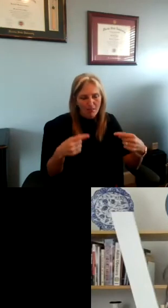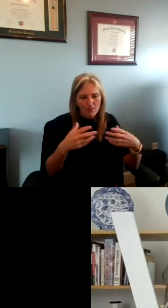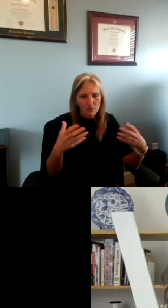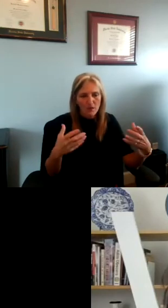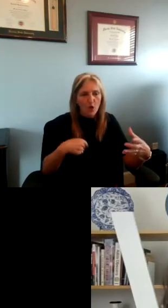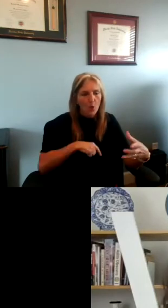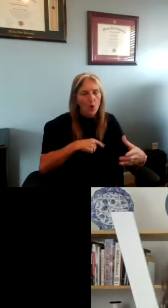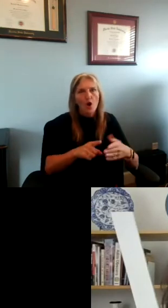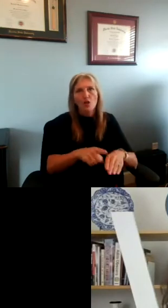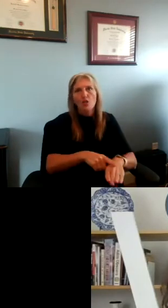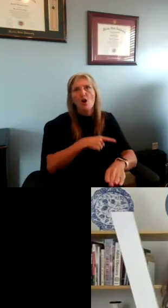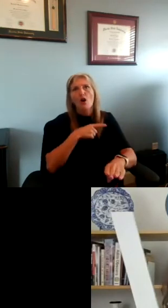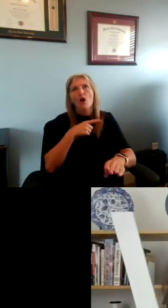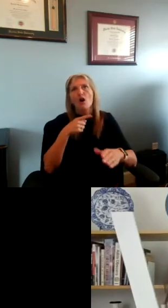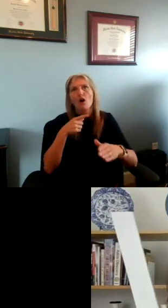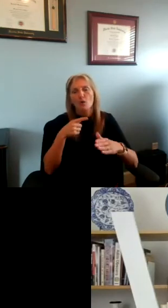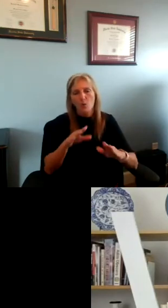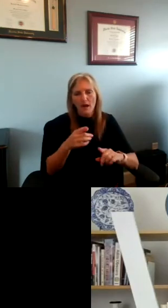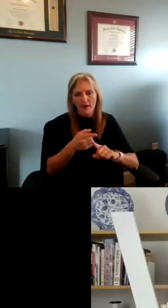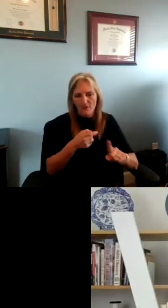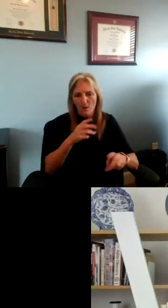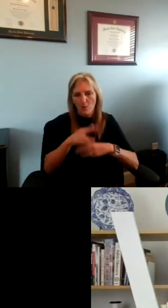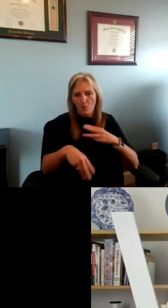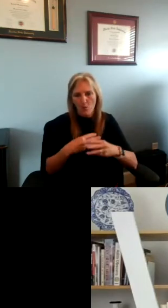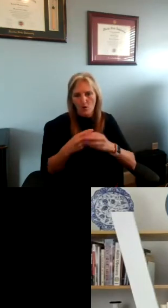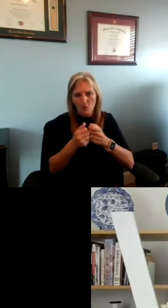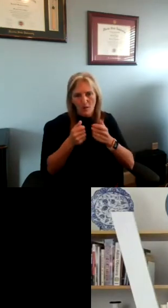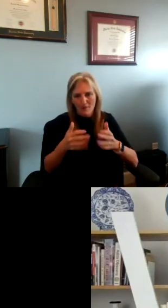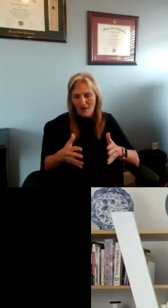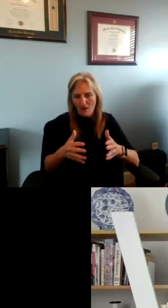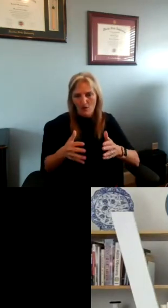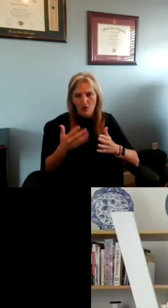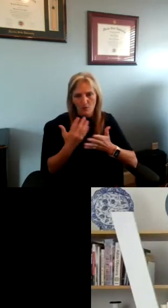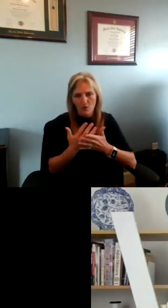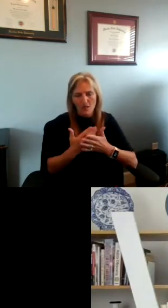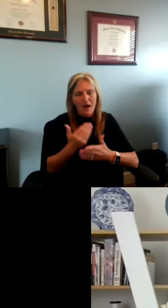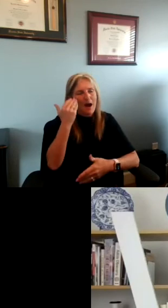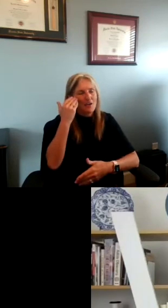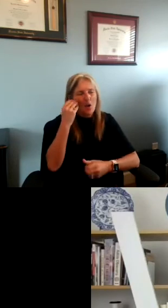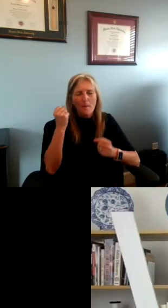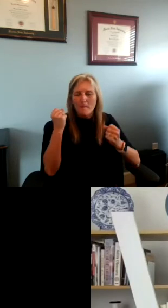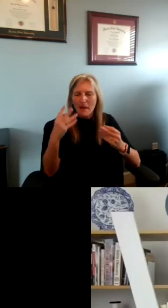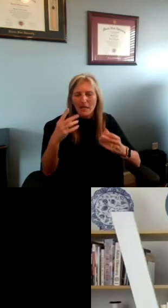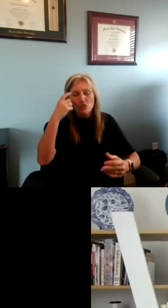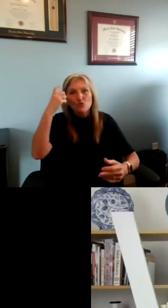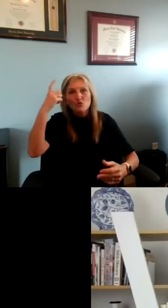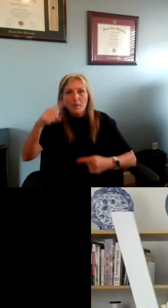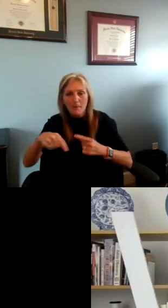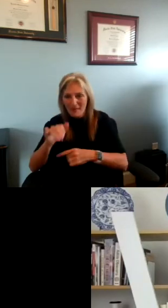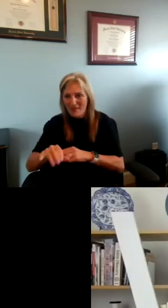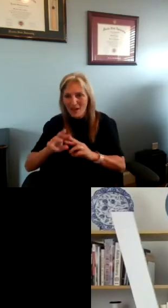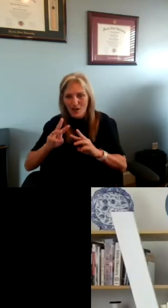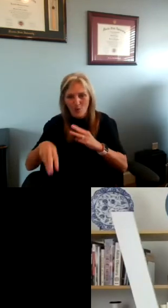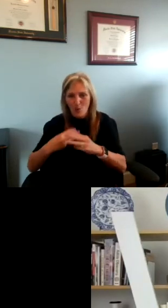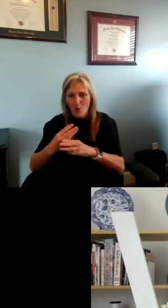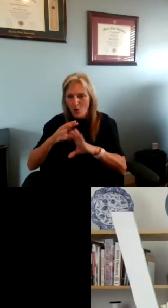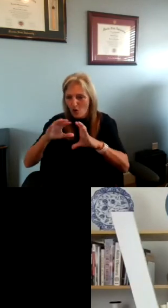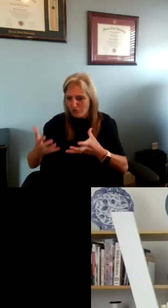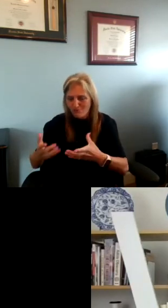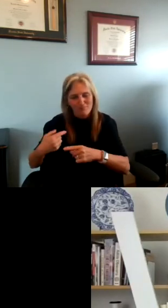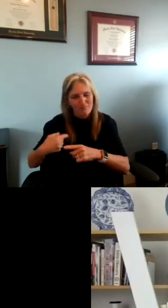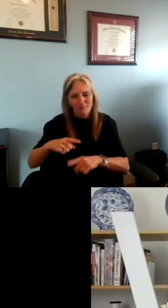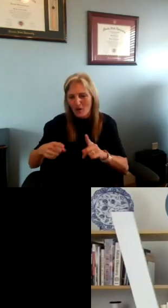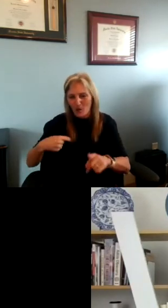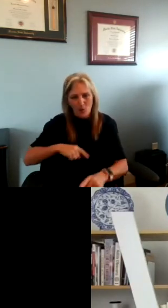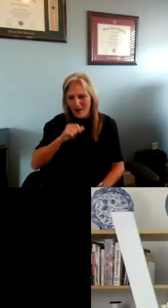prisons. And I know that there are hundreds of thousands of people who dream of that world, but we're not there. We're a long way from being